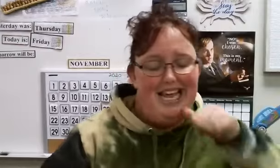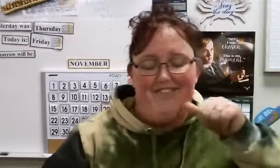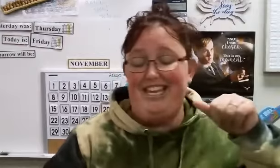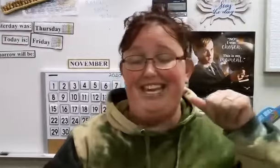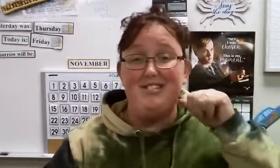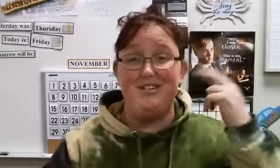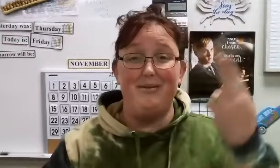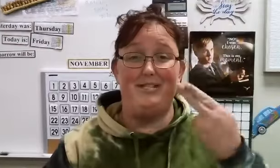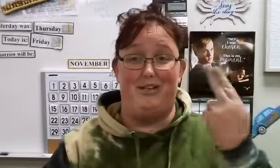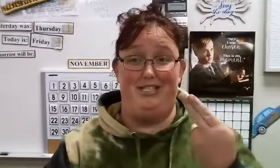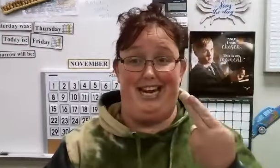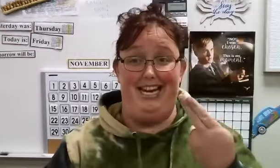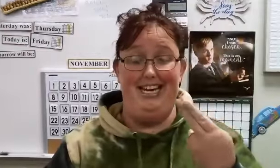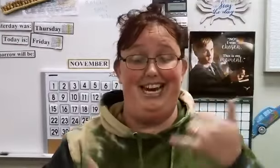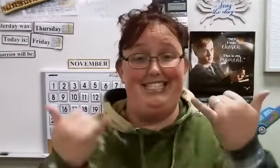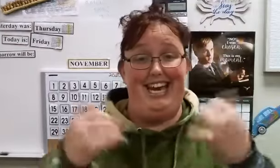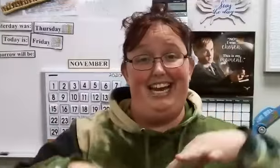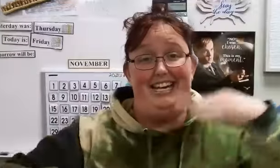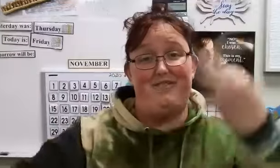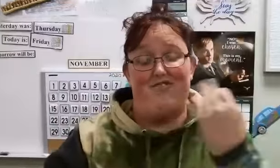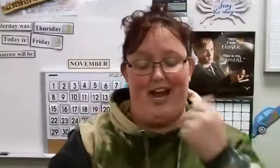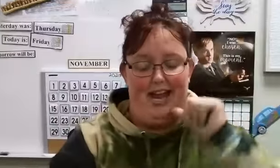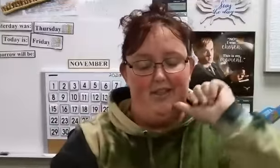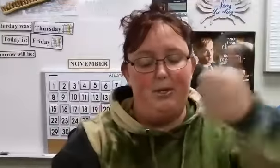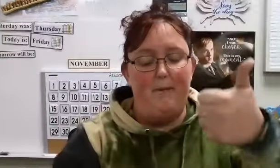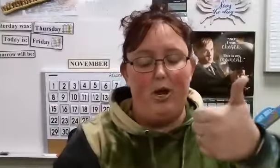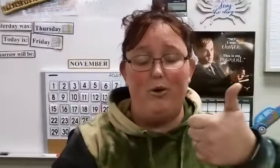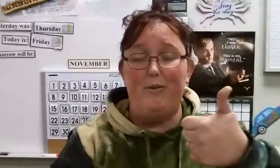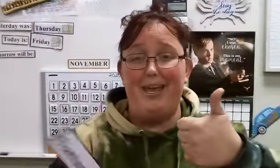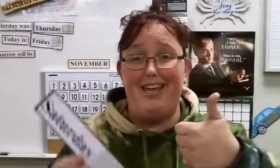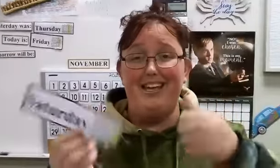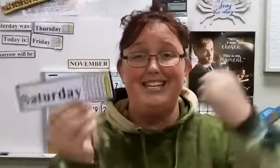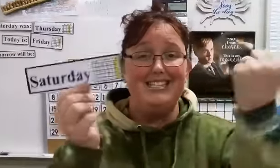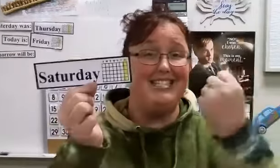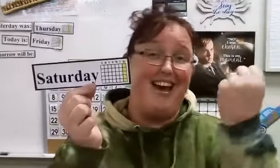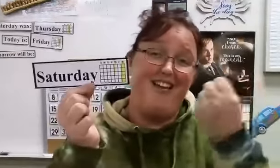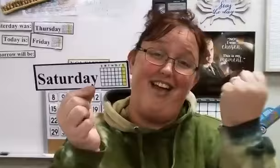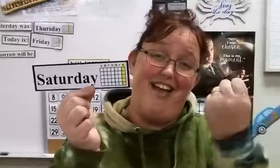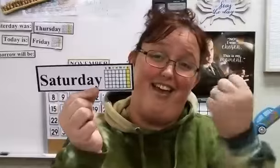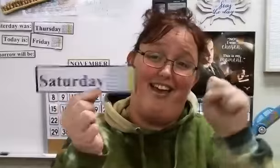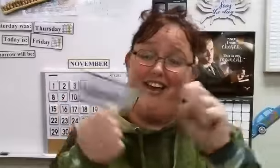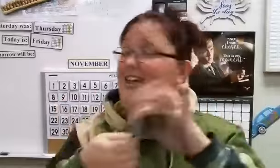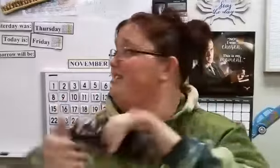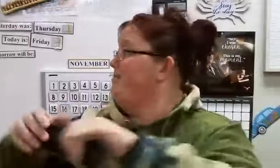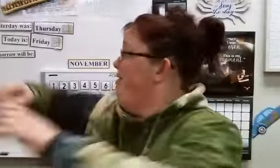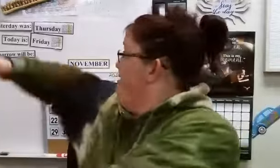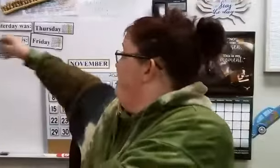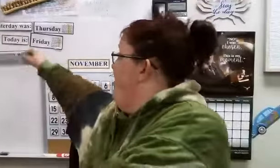If yesterday was Thursday and today is Friday, then tomorrow will be Saturday. Yeah, tomorrow is